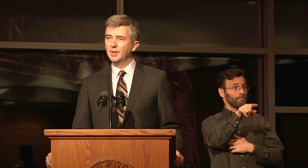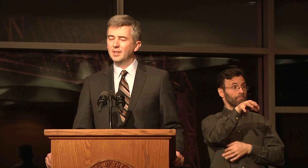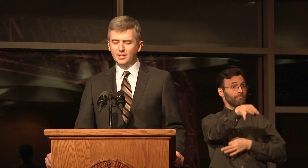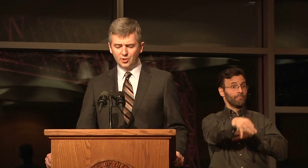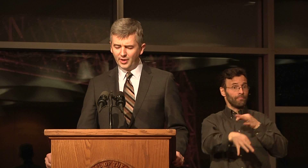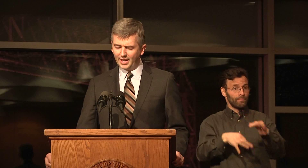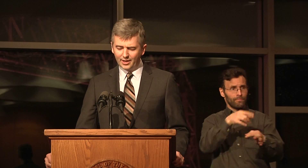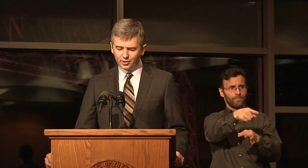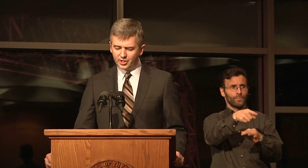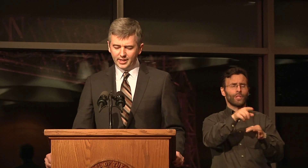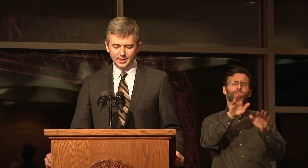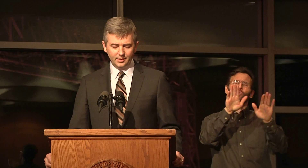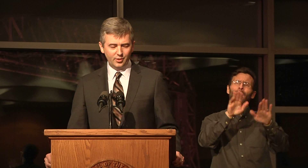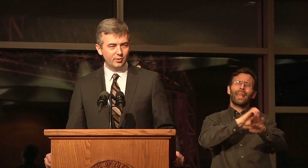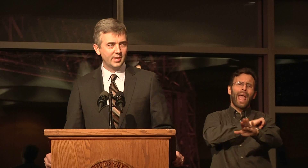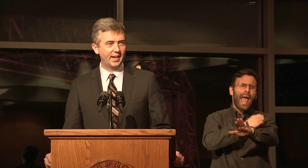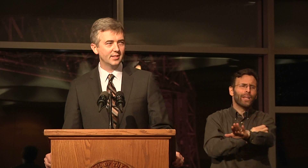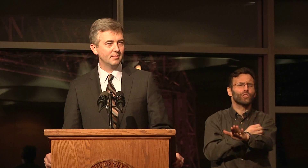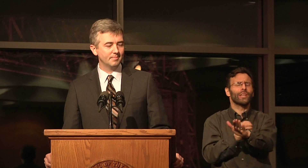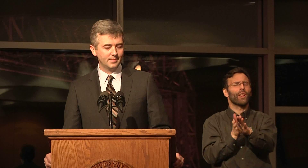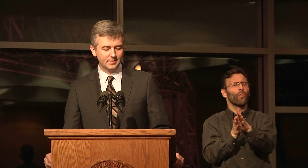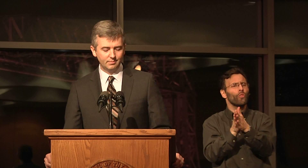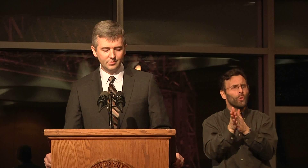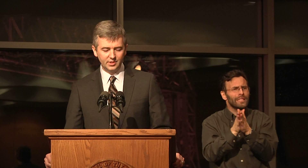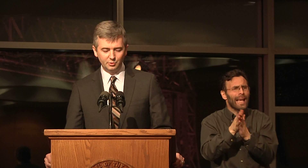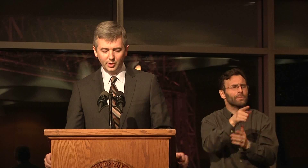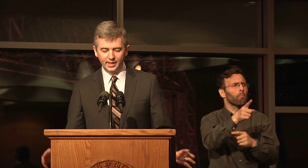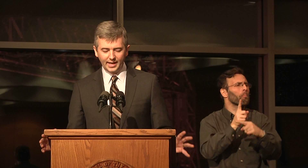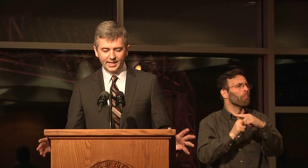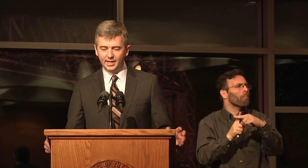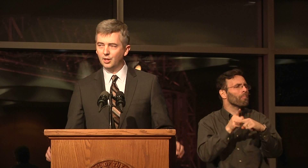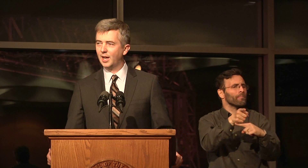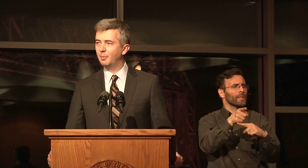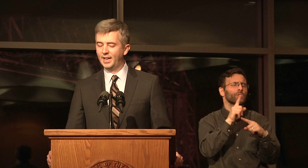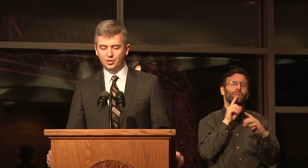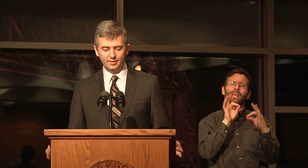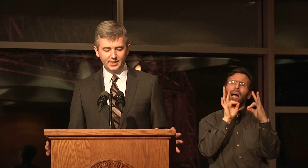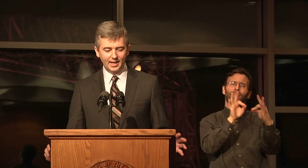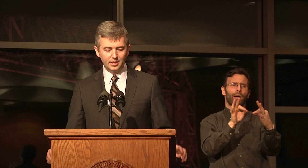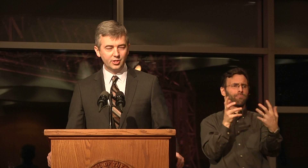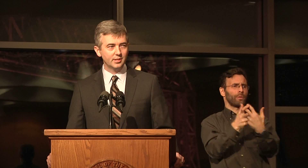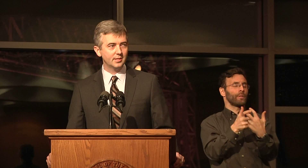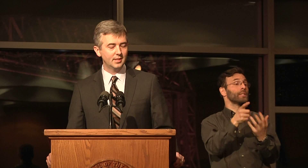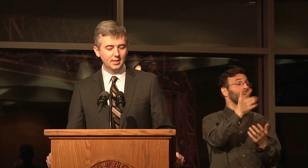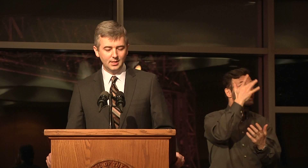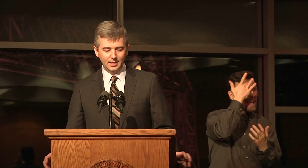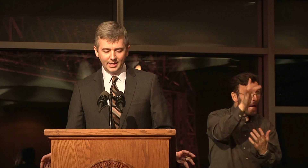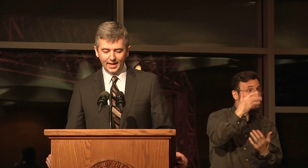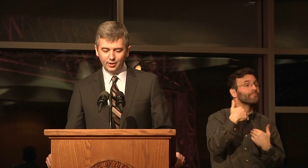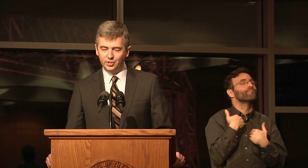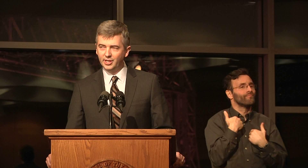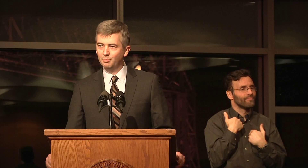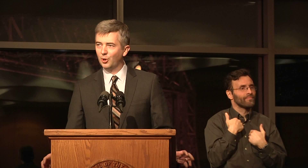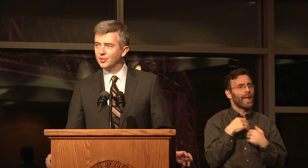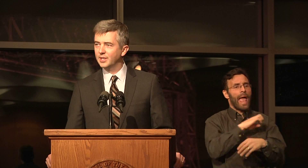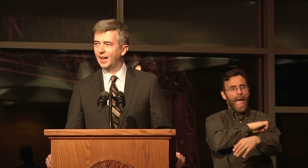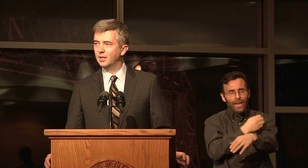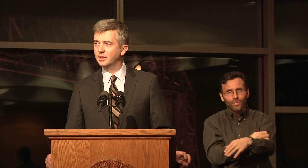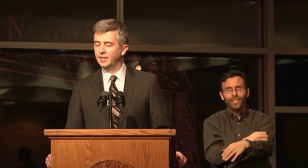with such great energy and enthusiasm. She's really the ideal combination of intelligence and